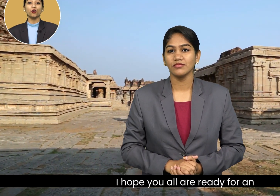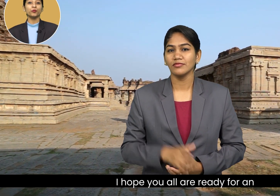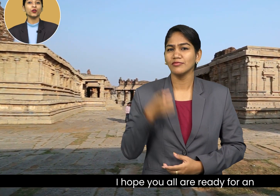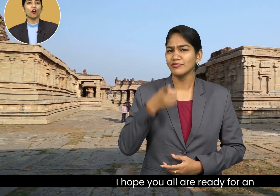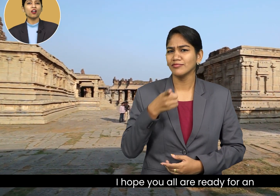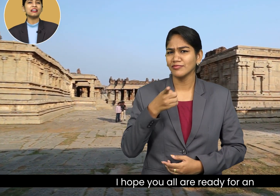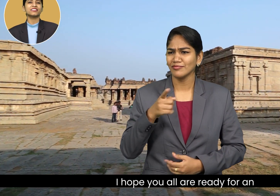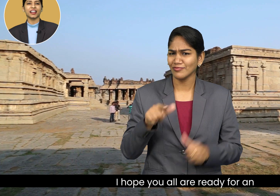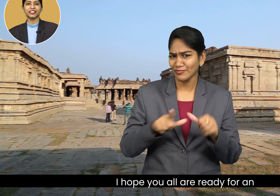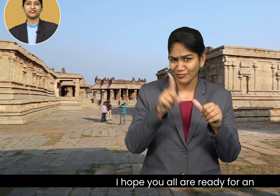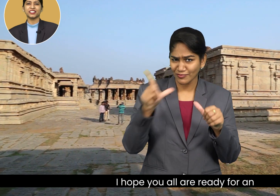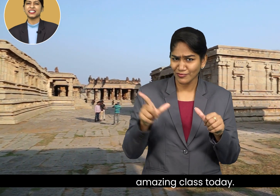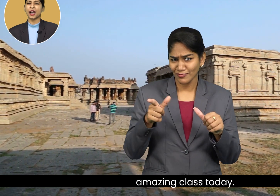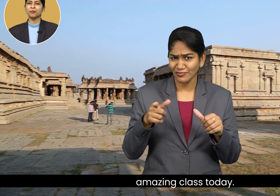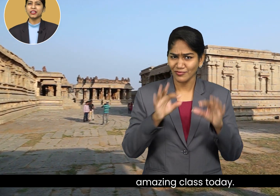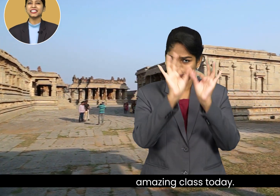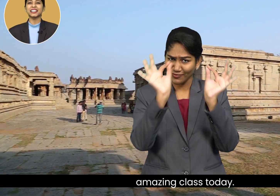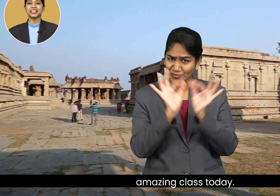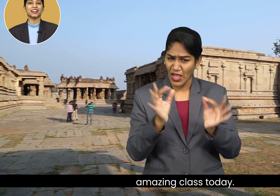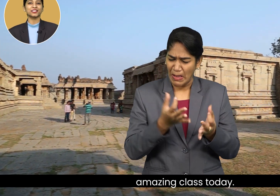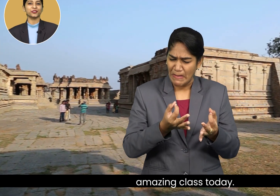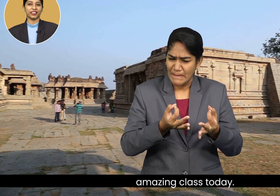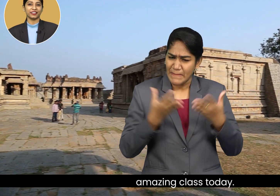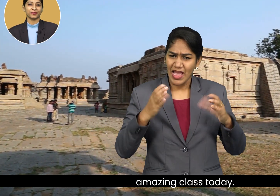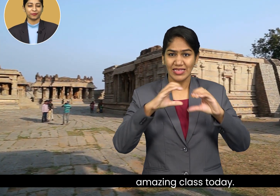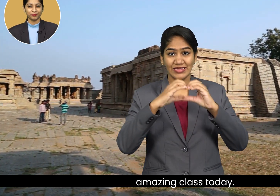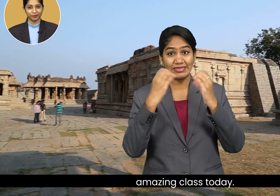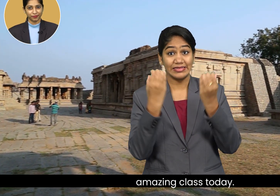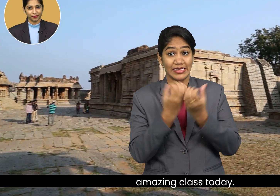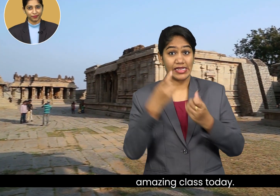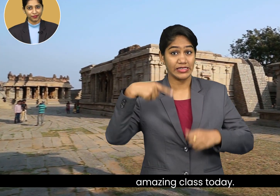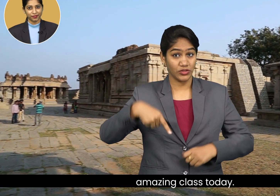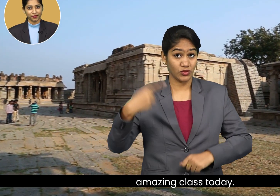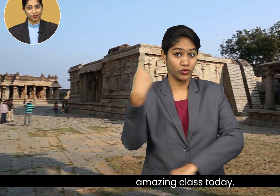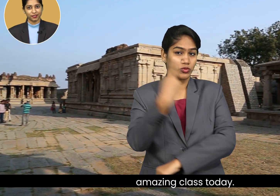I hope you all are ready for an amazing class today.